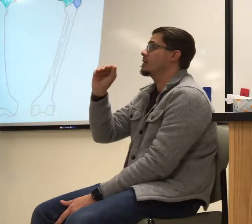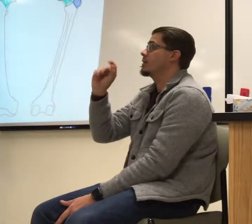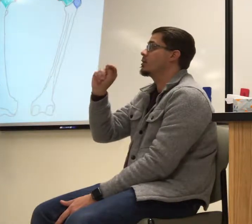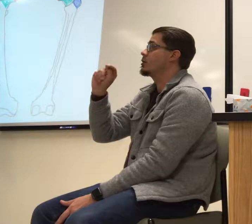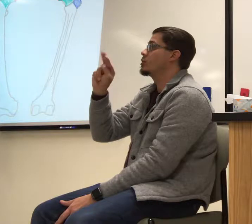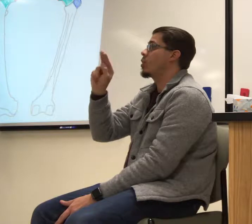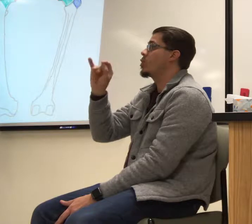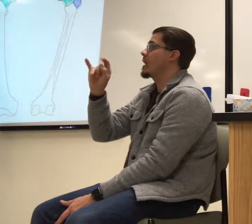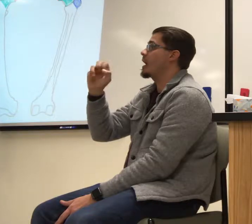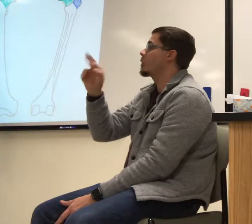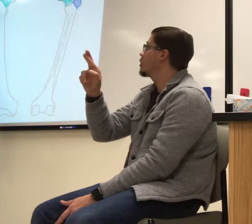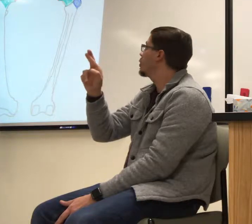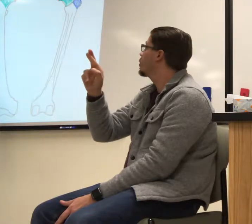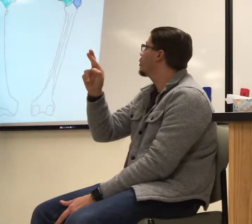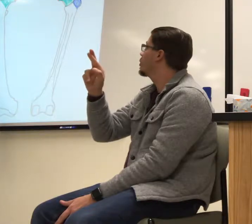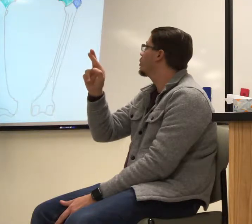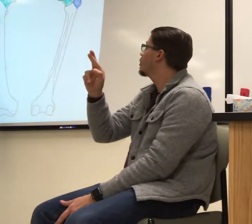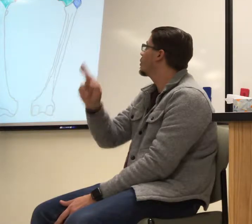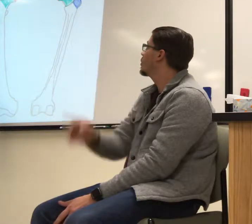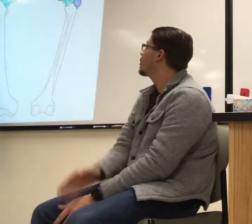here.